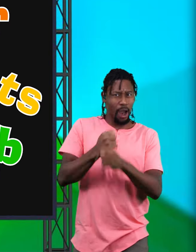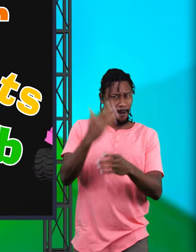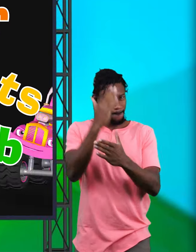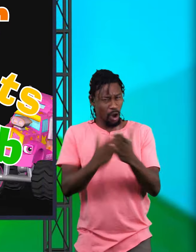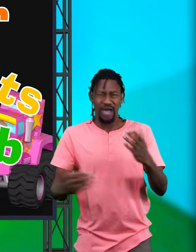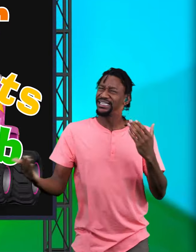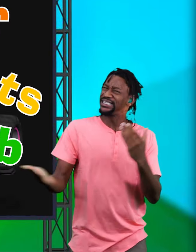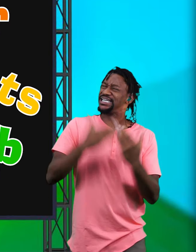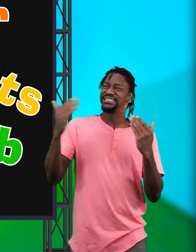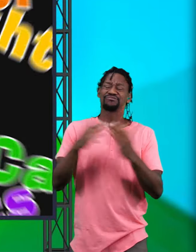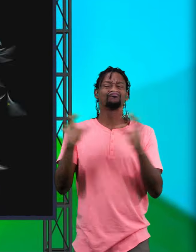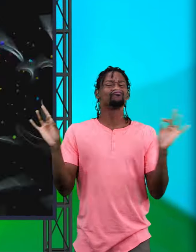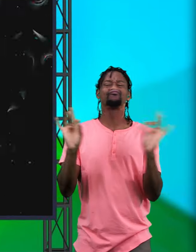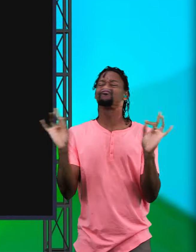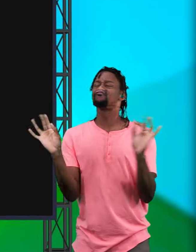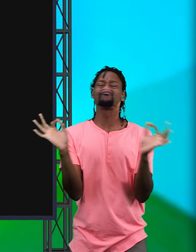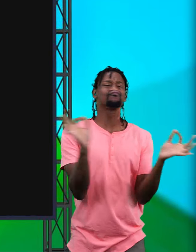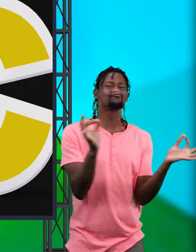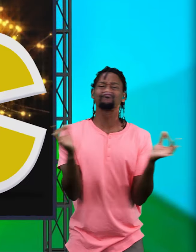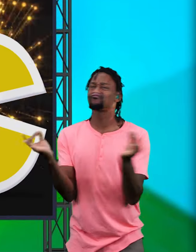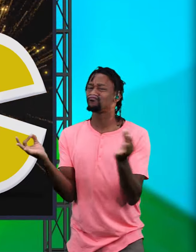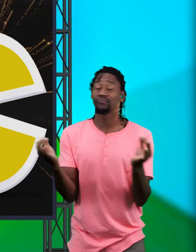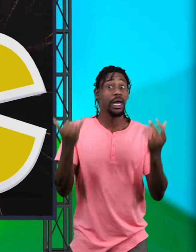Easy smeezy. Yeah! Now,